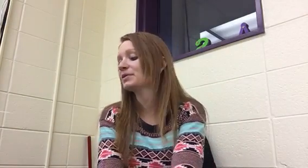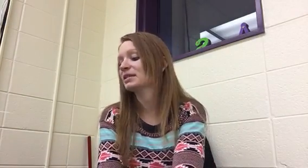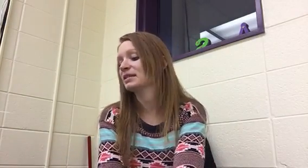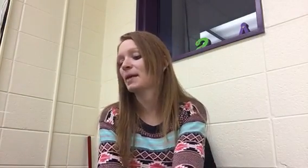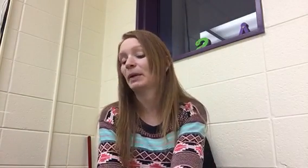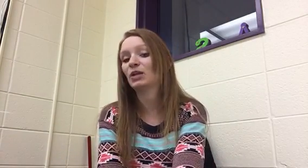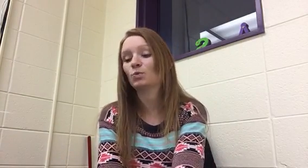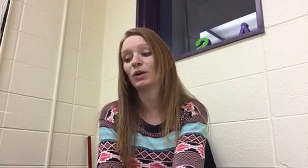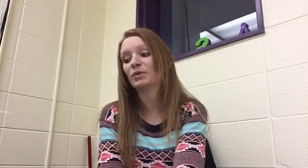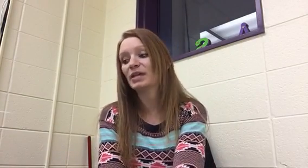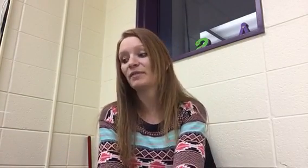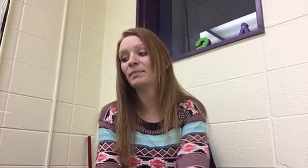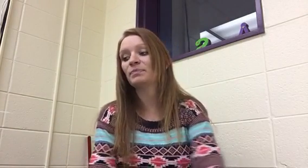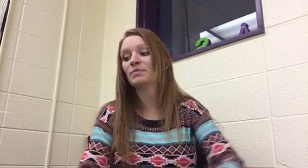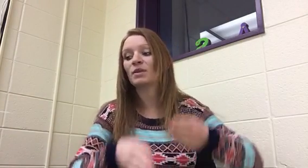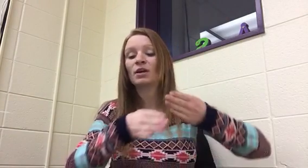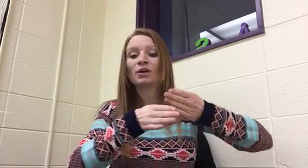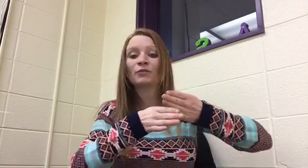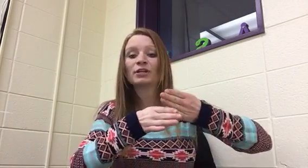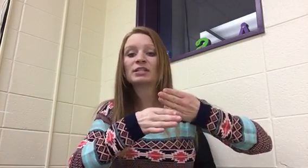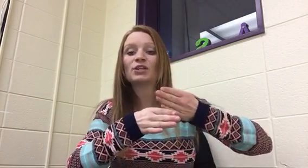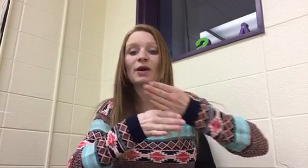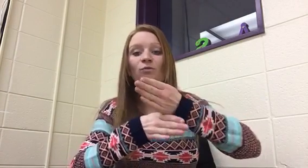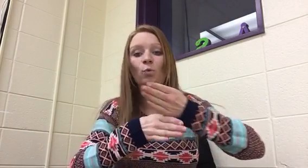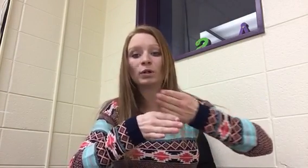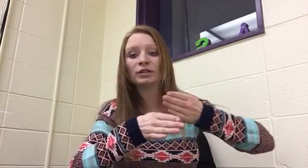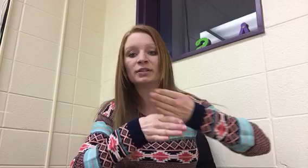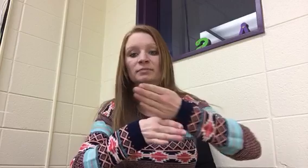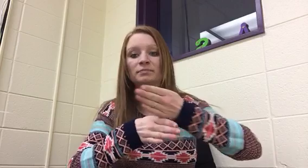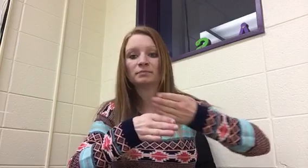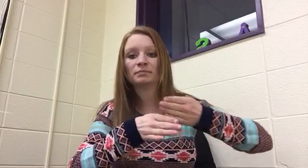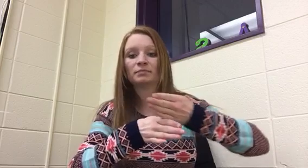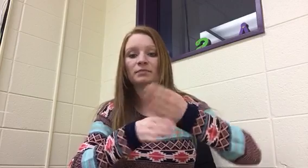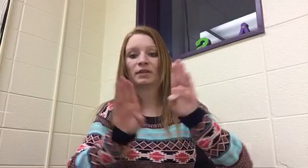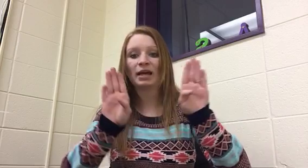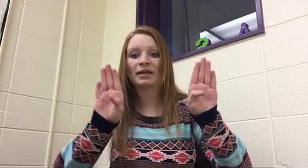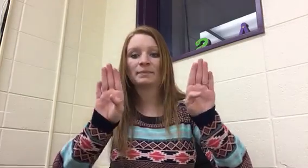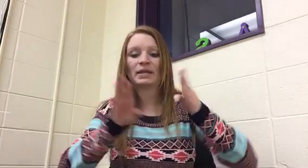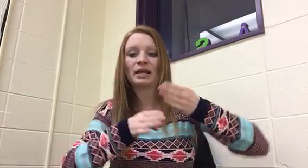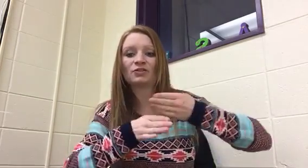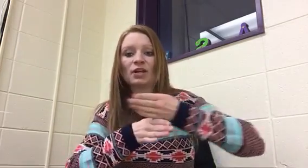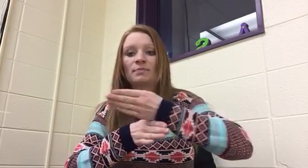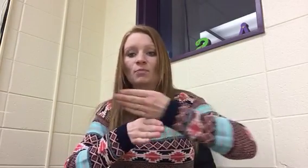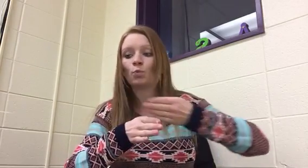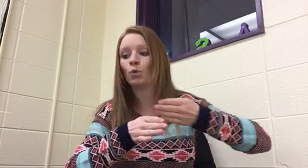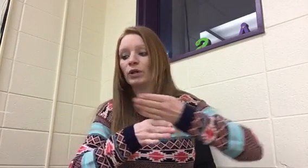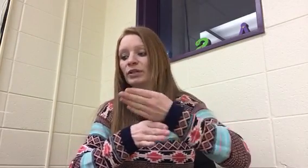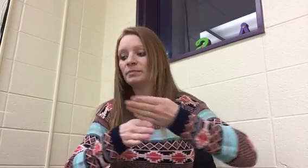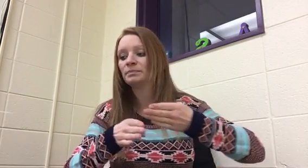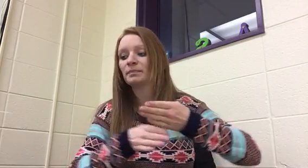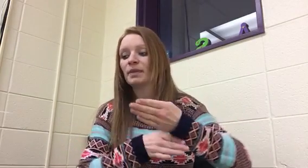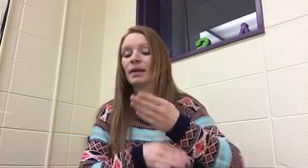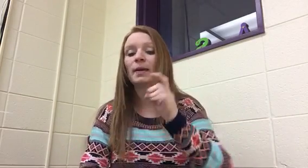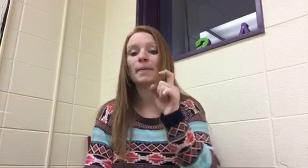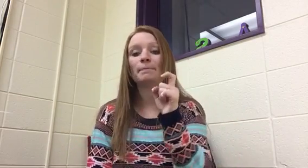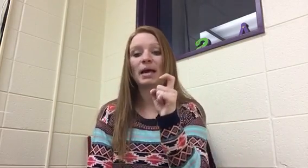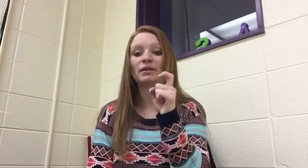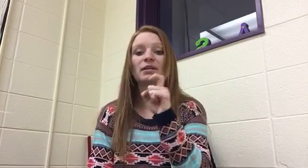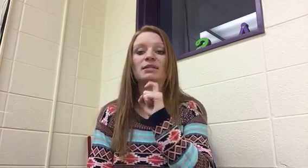This is on page 107. Firstly, you have wood. Okay, that B hand shape, wood. Metal is an